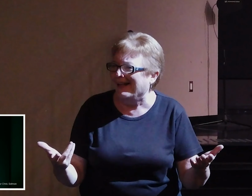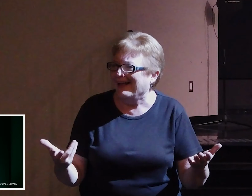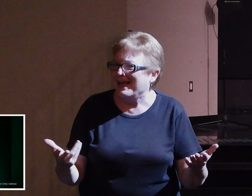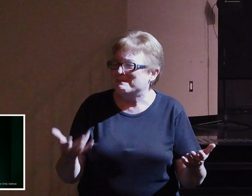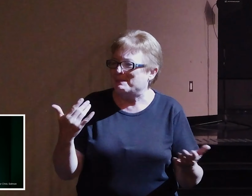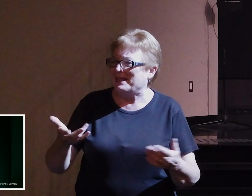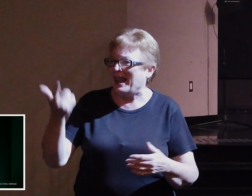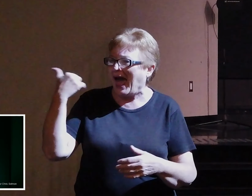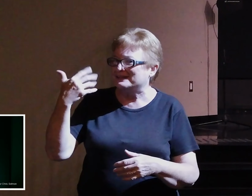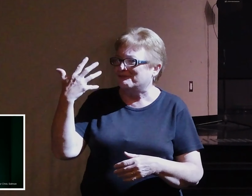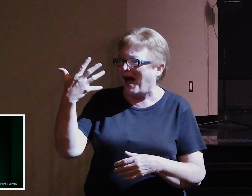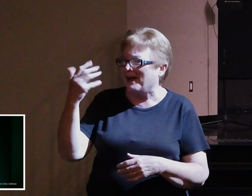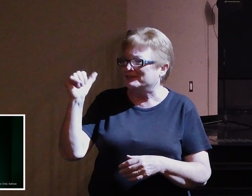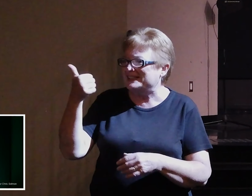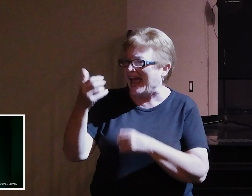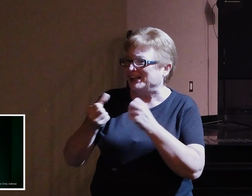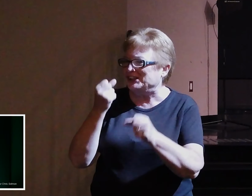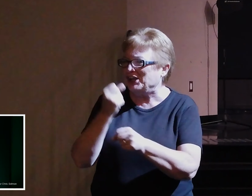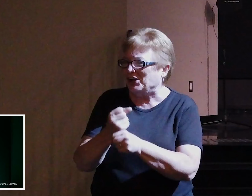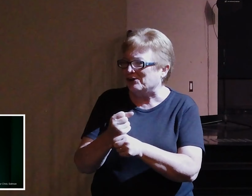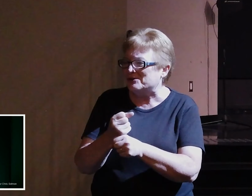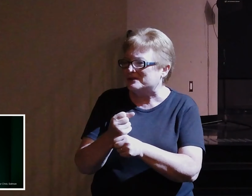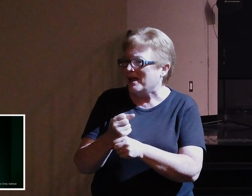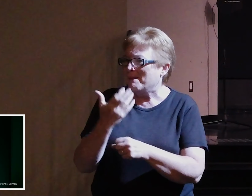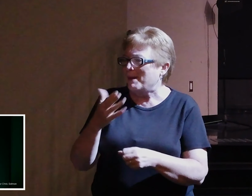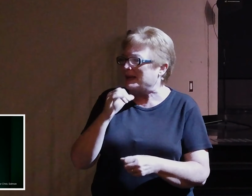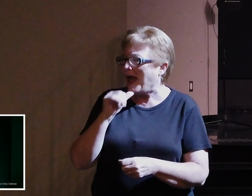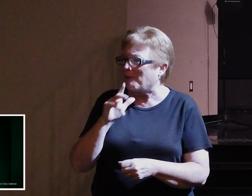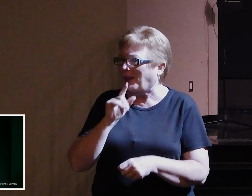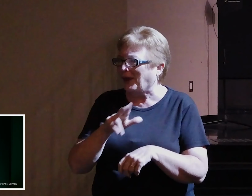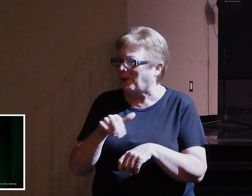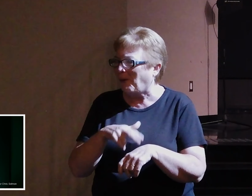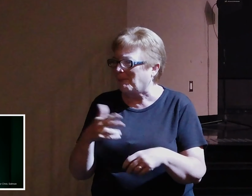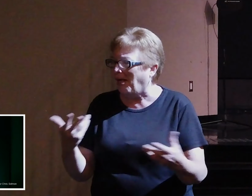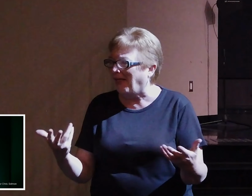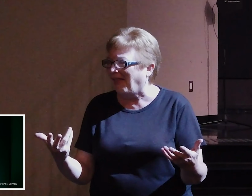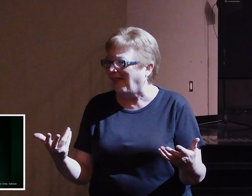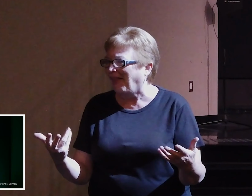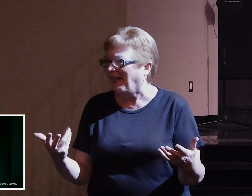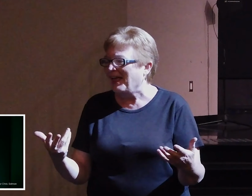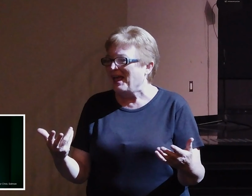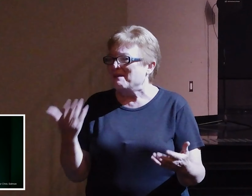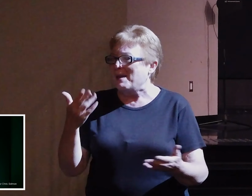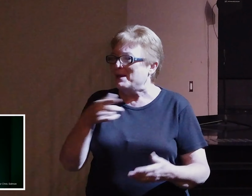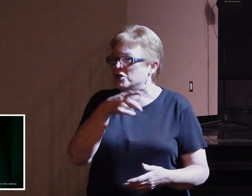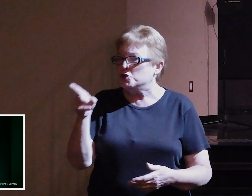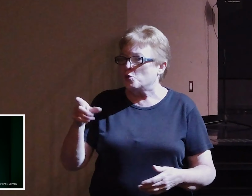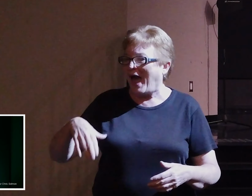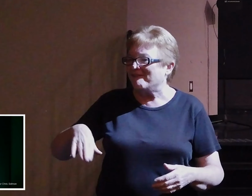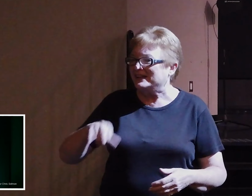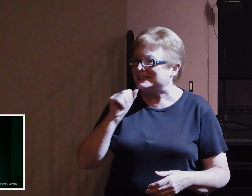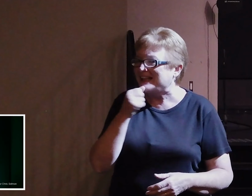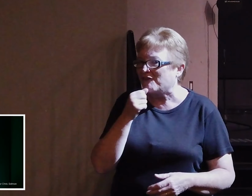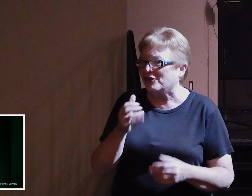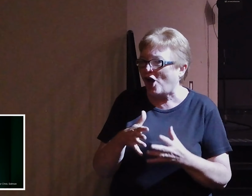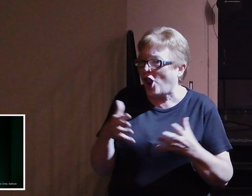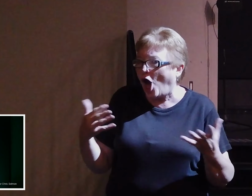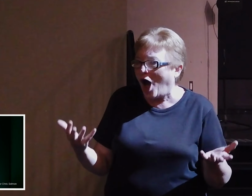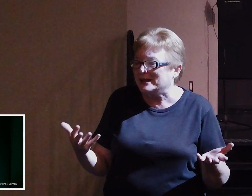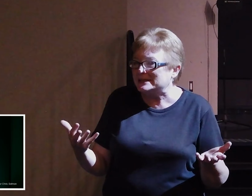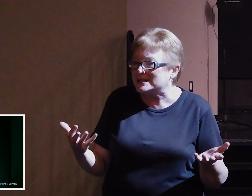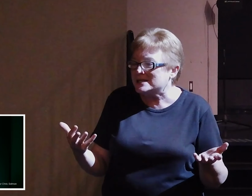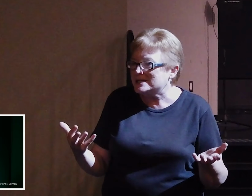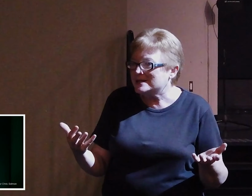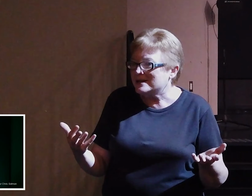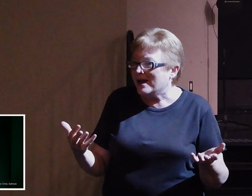years of your life have in some ways been abnormal, in that you actually haven't suffered anything for the name of Jesus